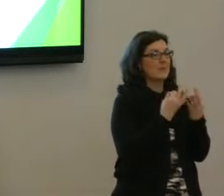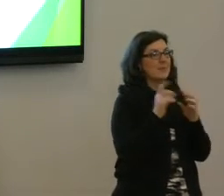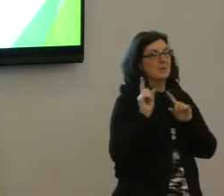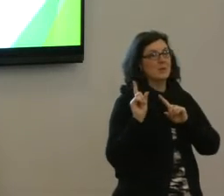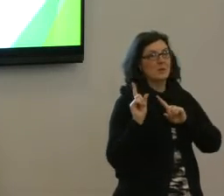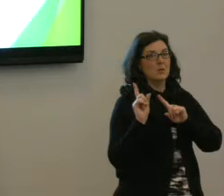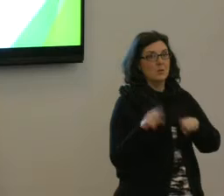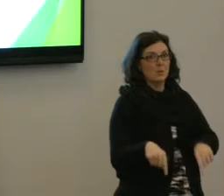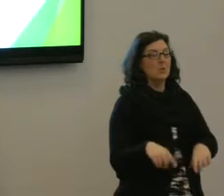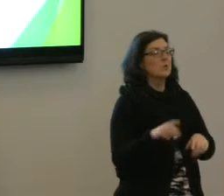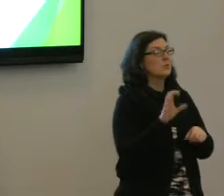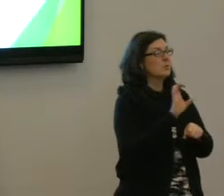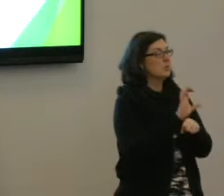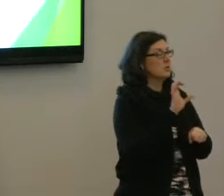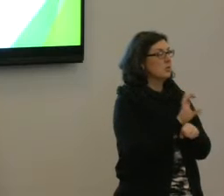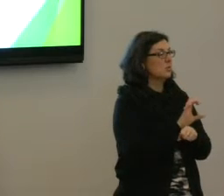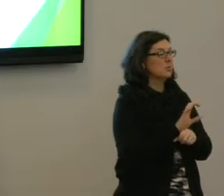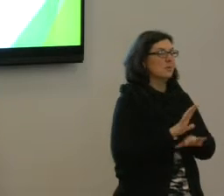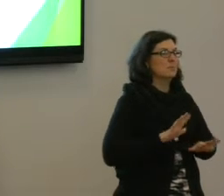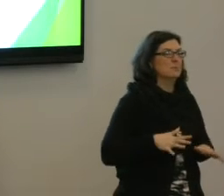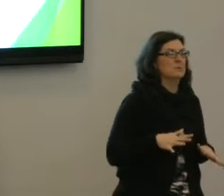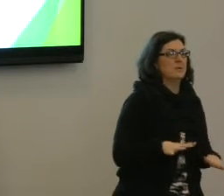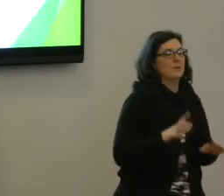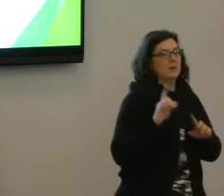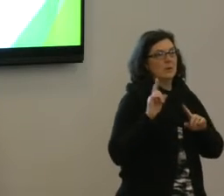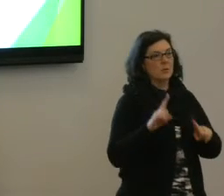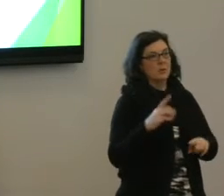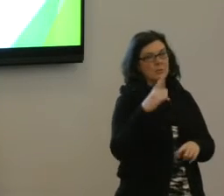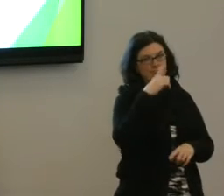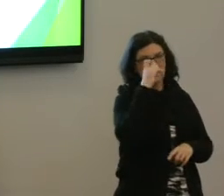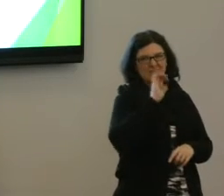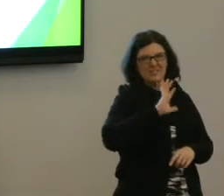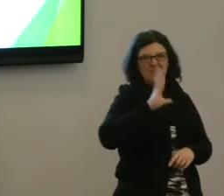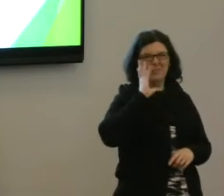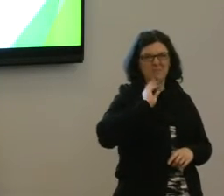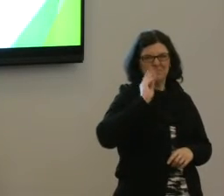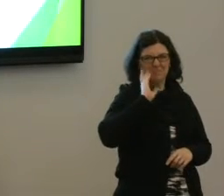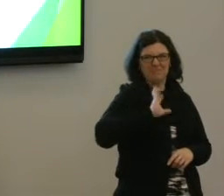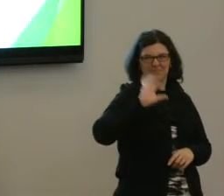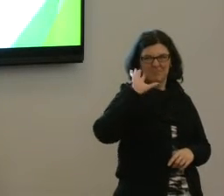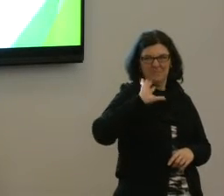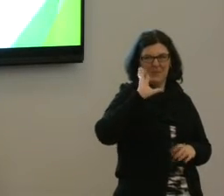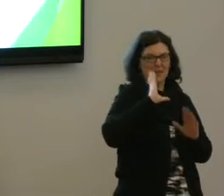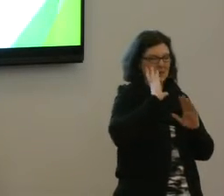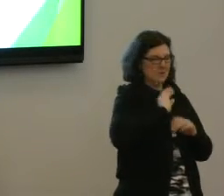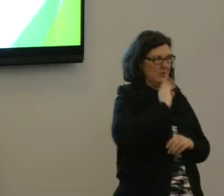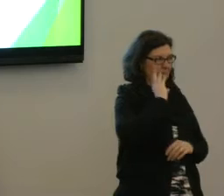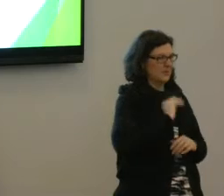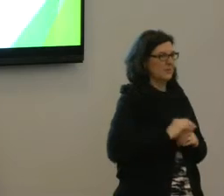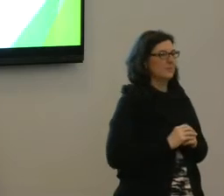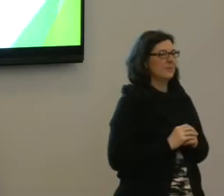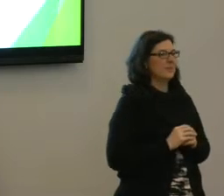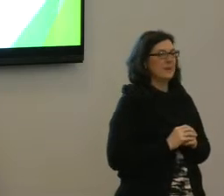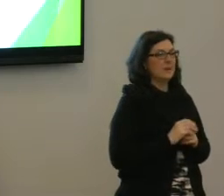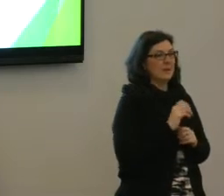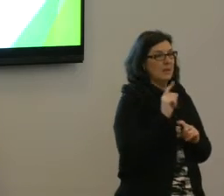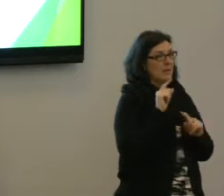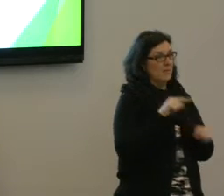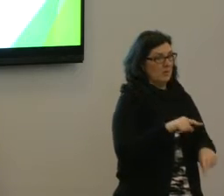church where they were leery about going given their past experience. They went to a church. They hadn't checked it